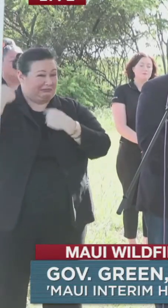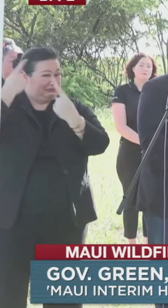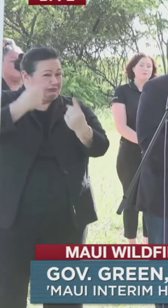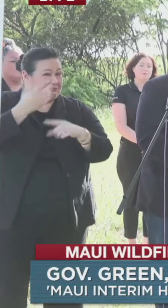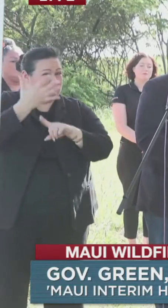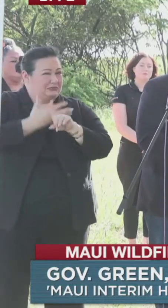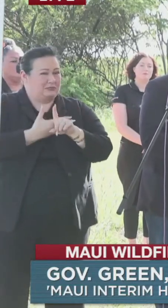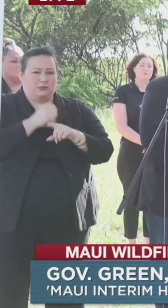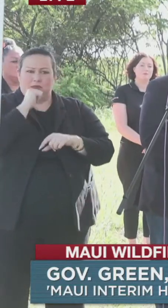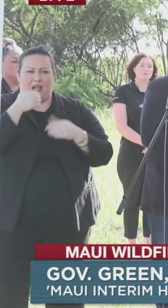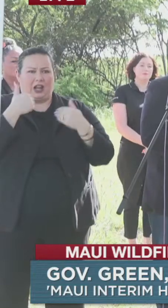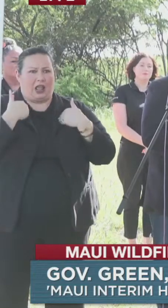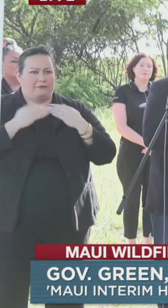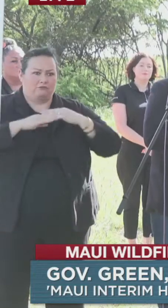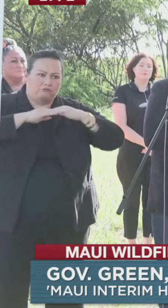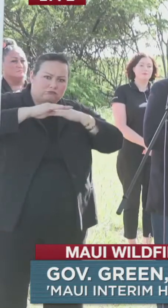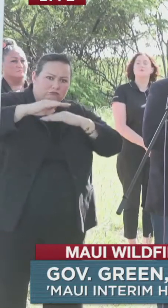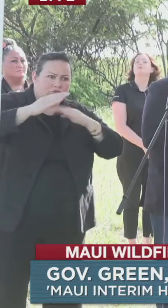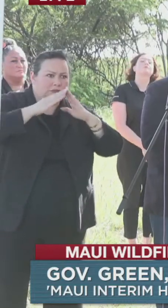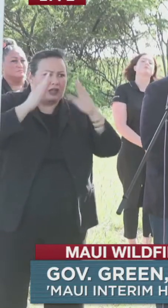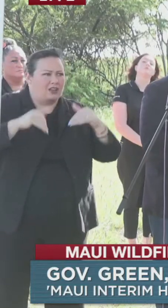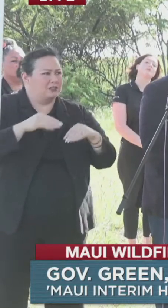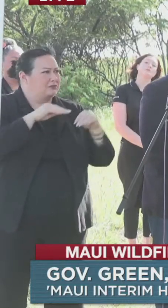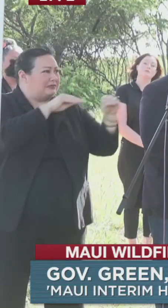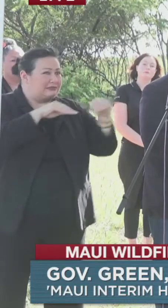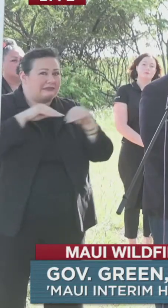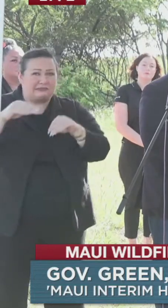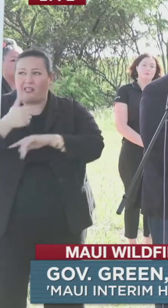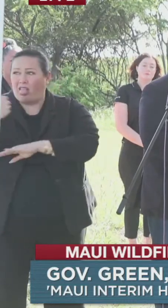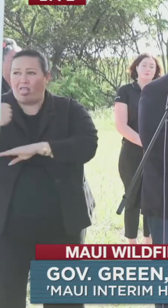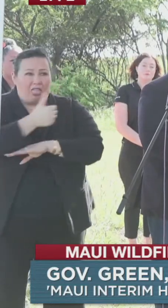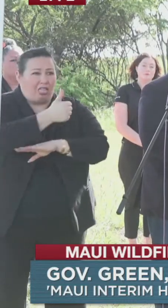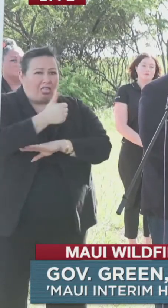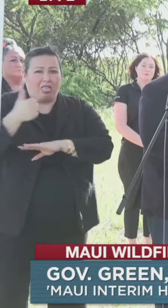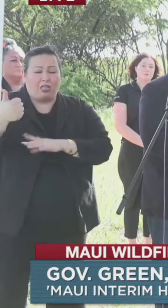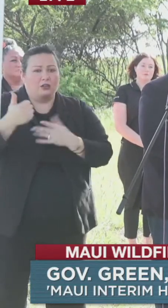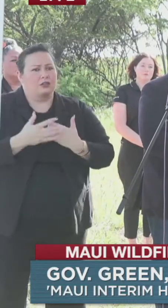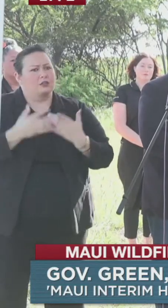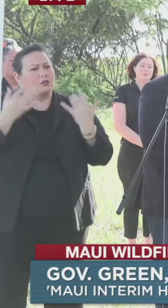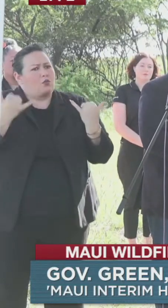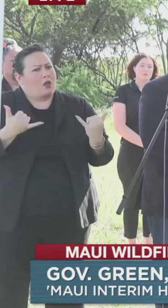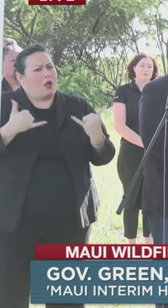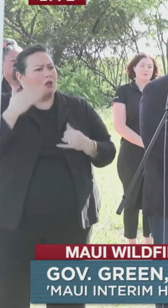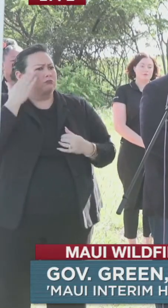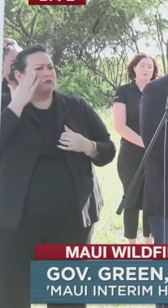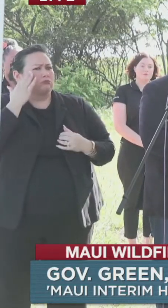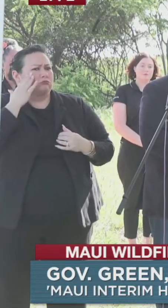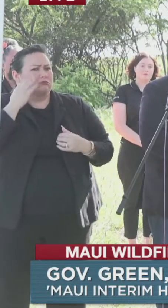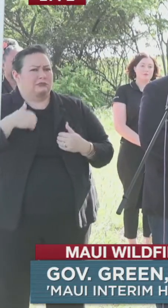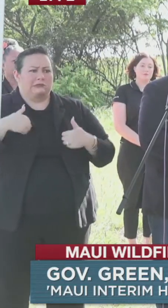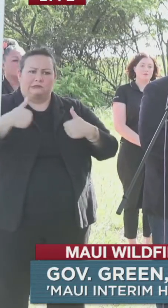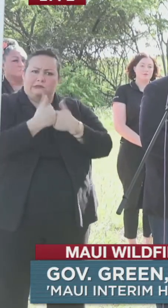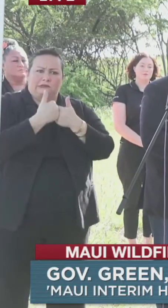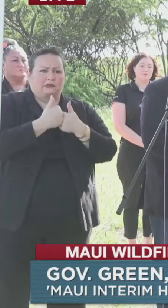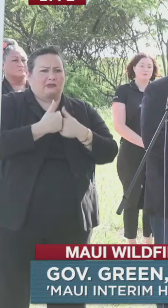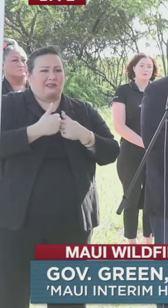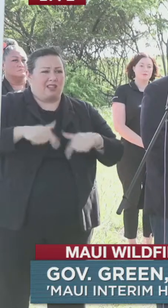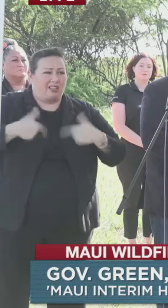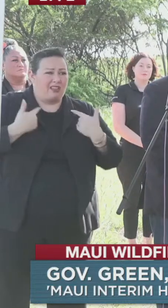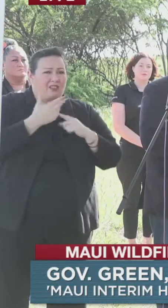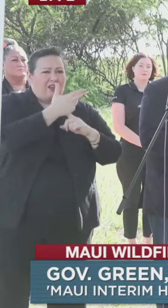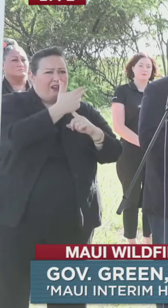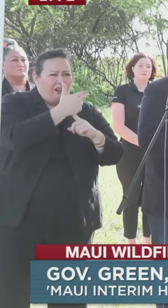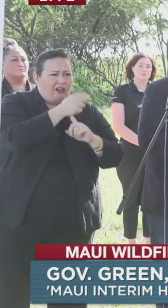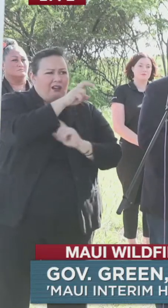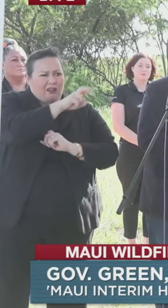time. We all know that it is too challenging to continue to live in hotels. We need to get people into stable housing